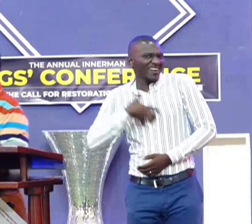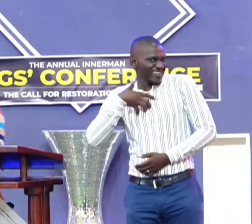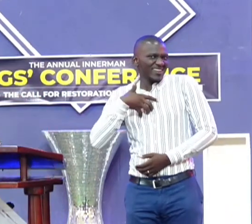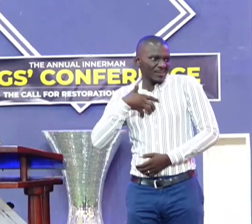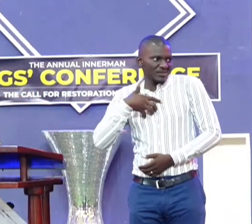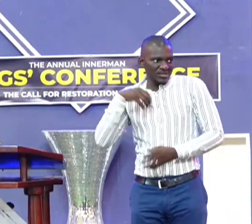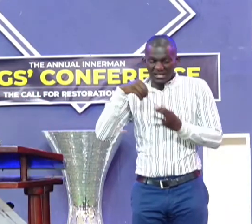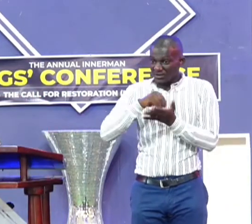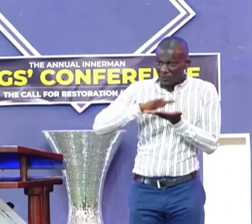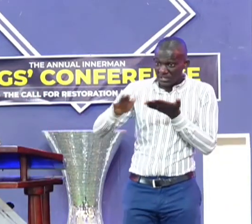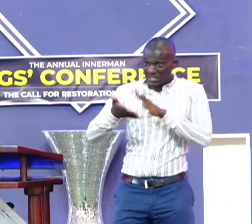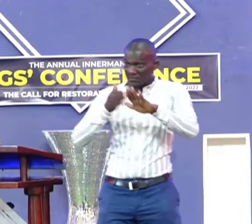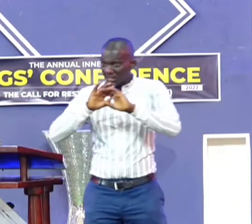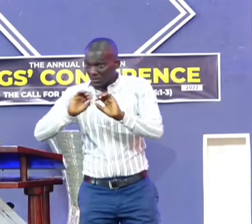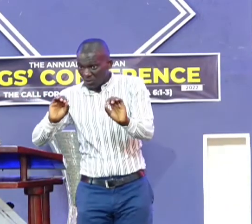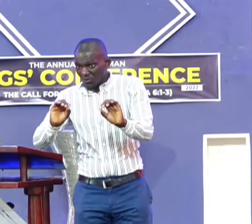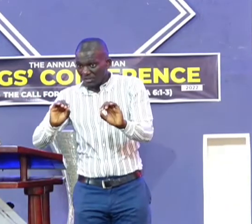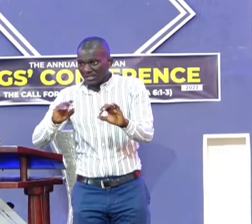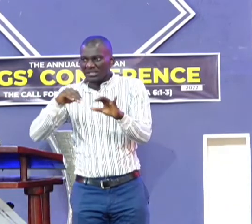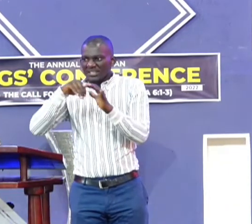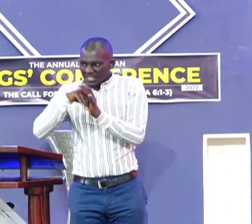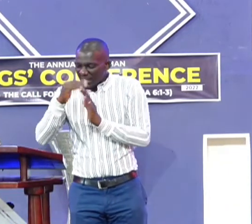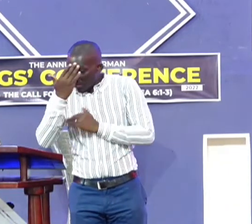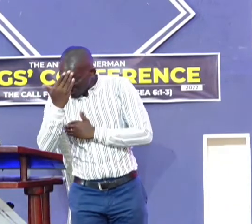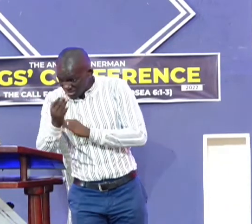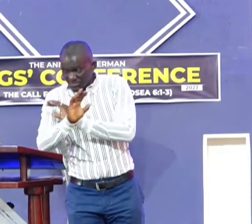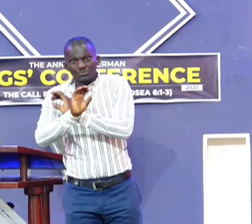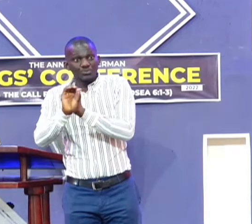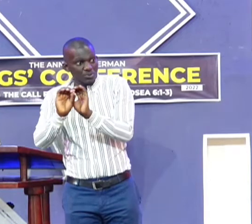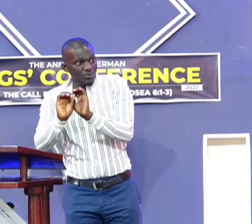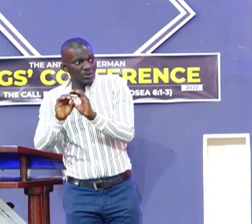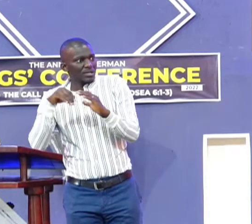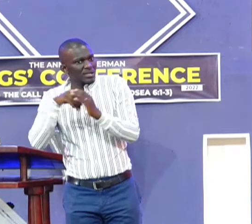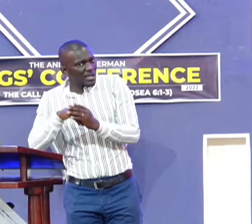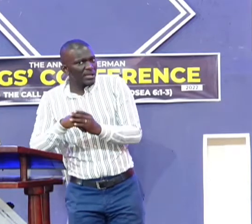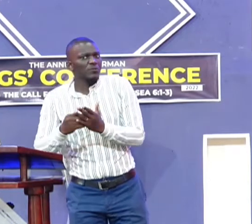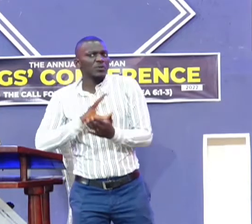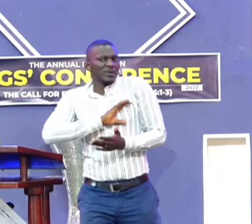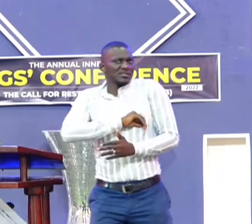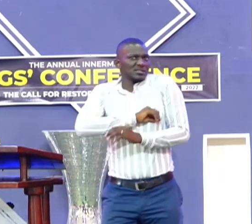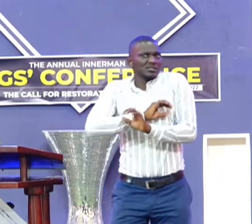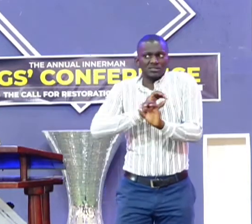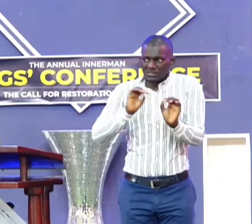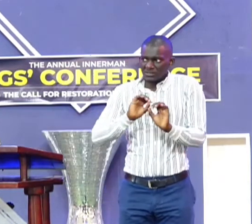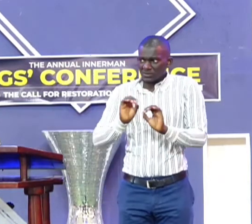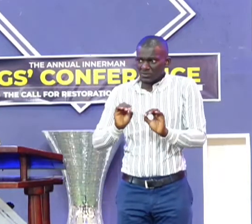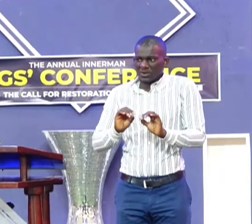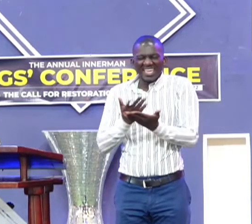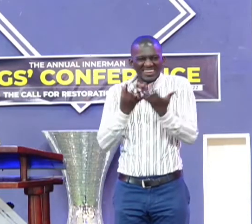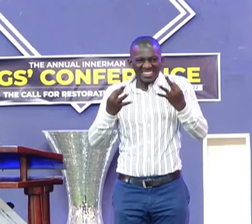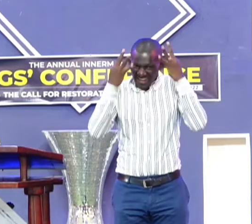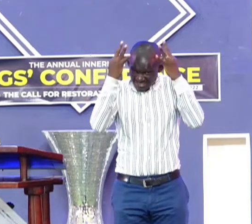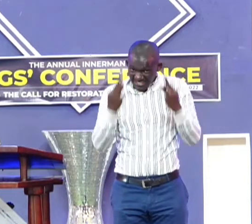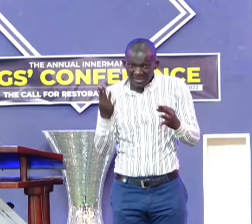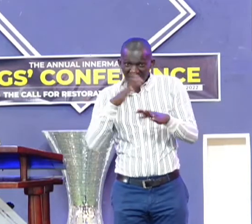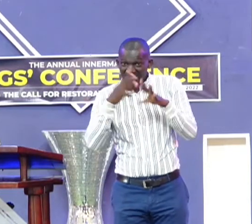anger, out of unforgiving, out of unhumble, without humility,